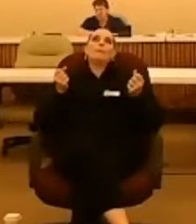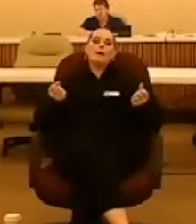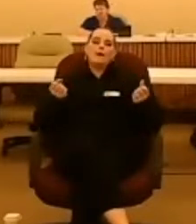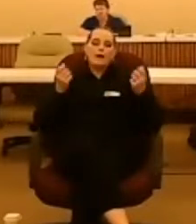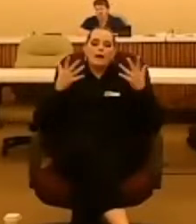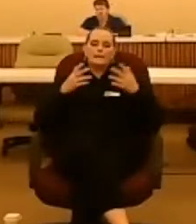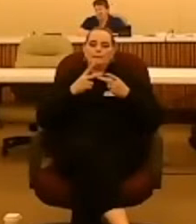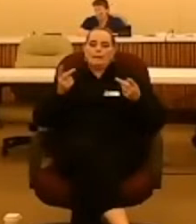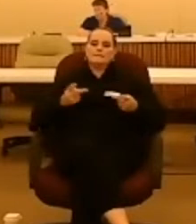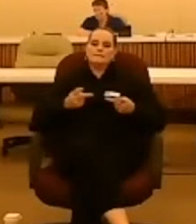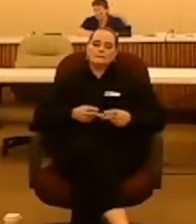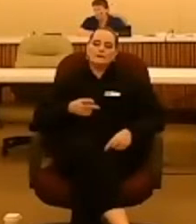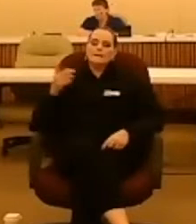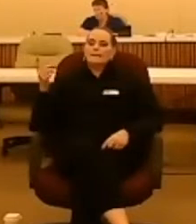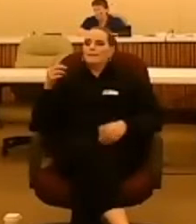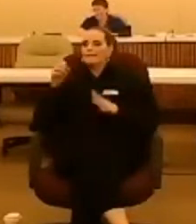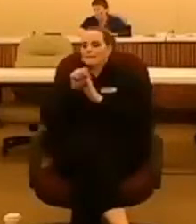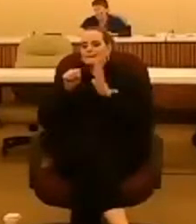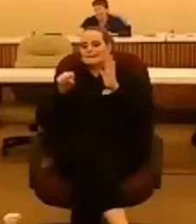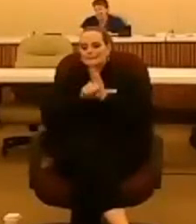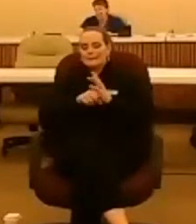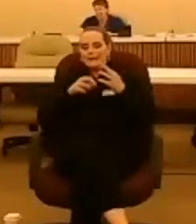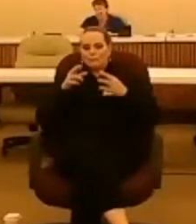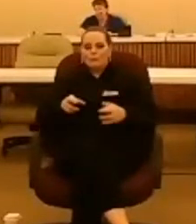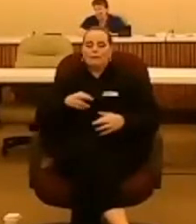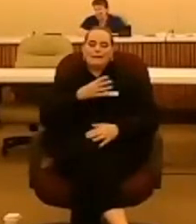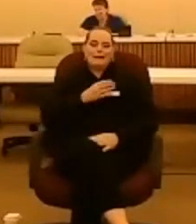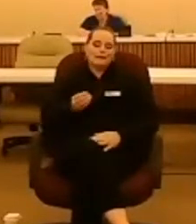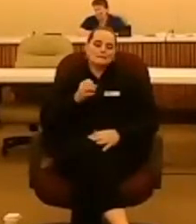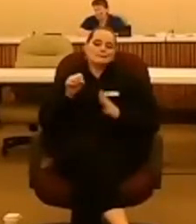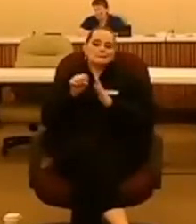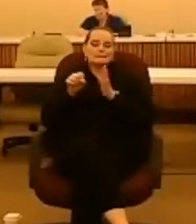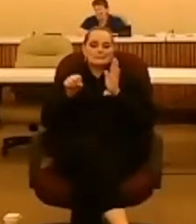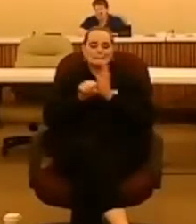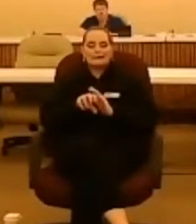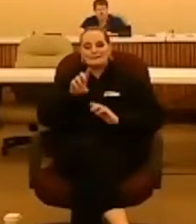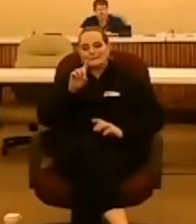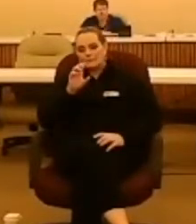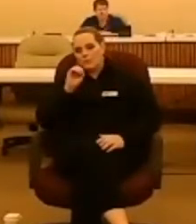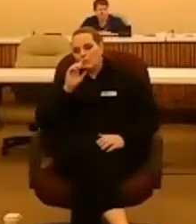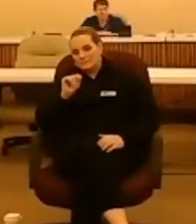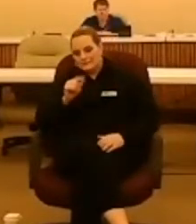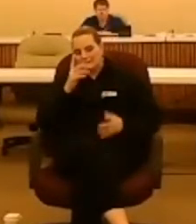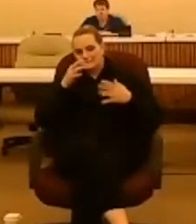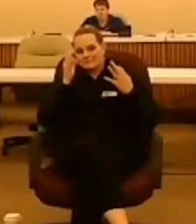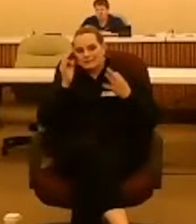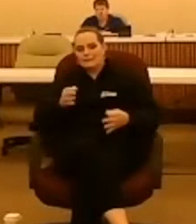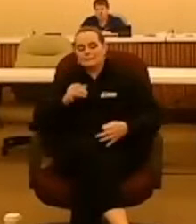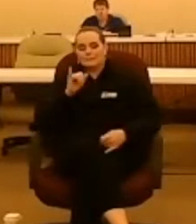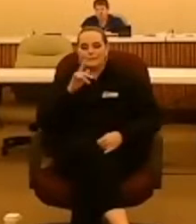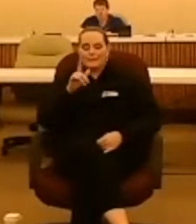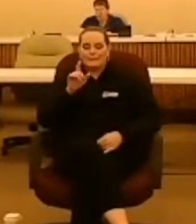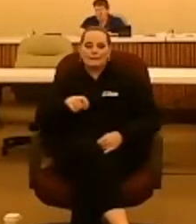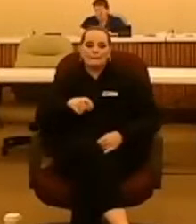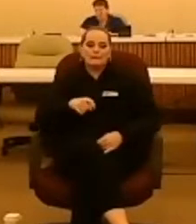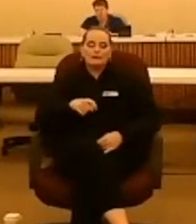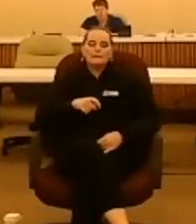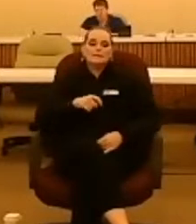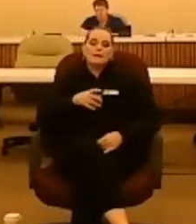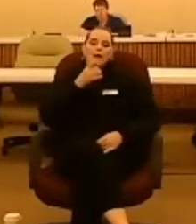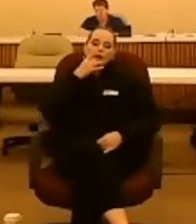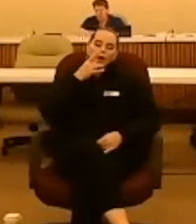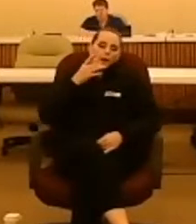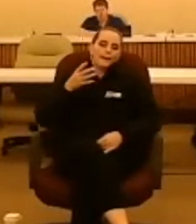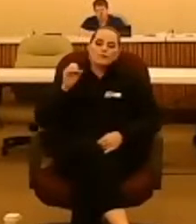that this is a state road, and it's the state DOT who determines whether they need a traffic